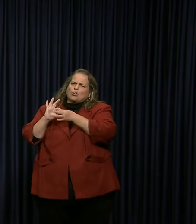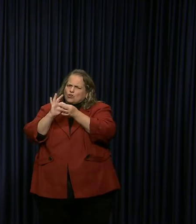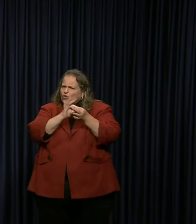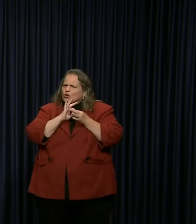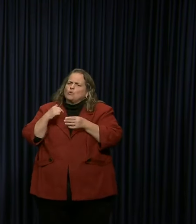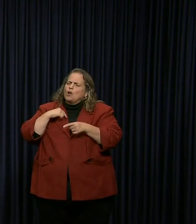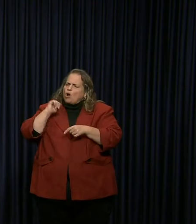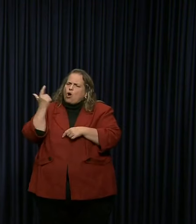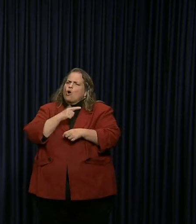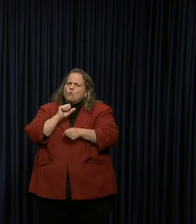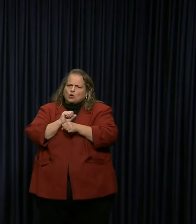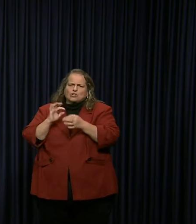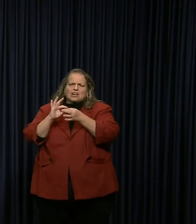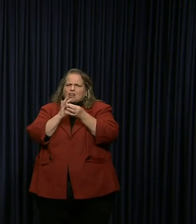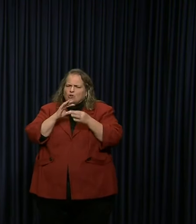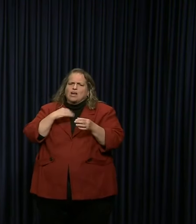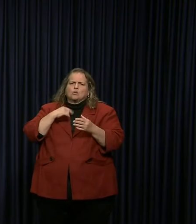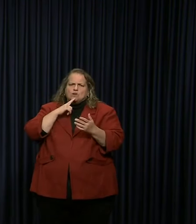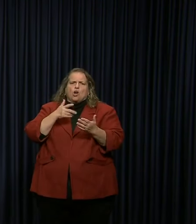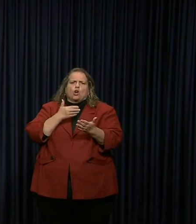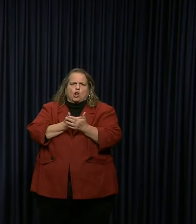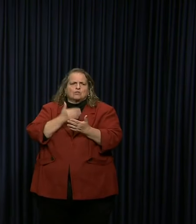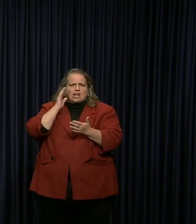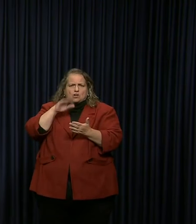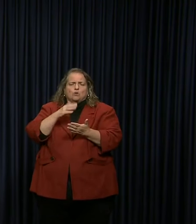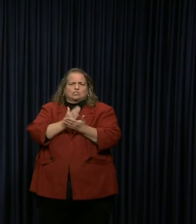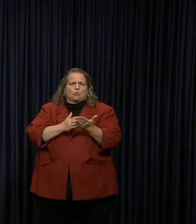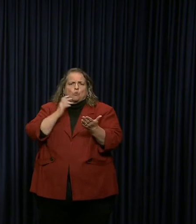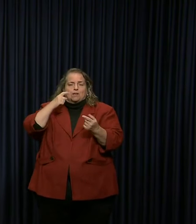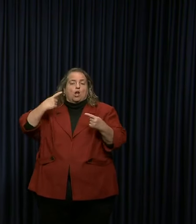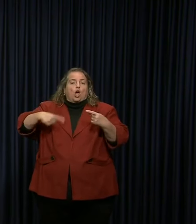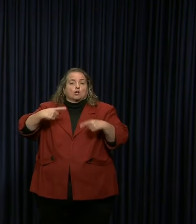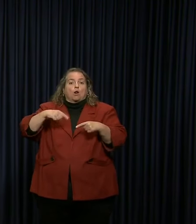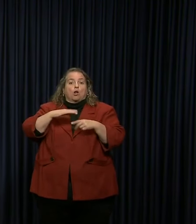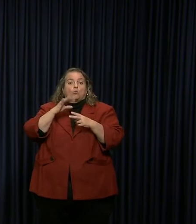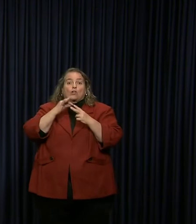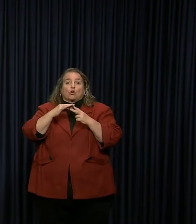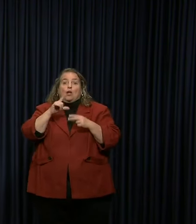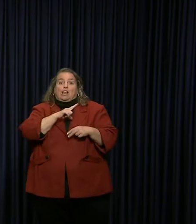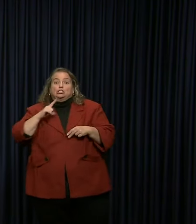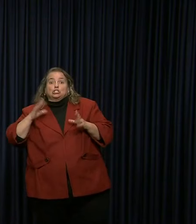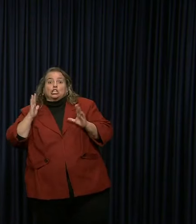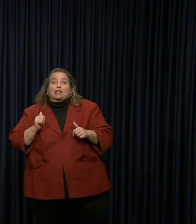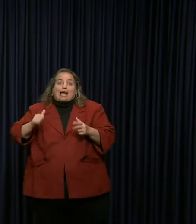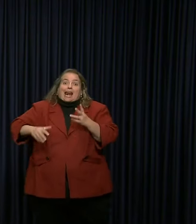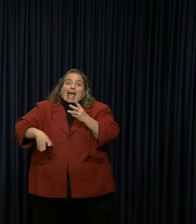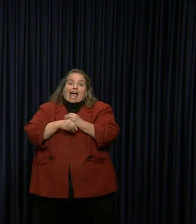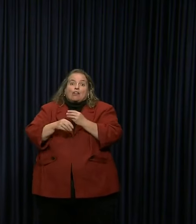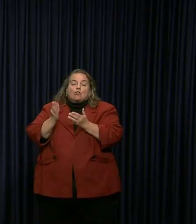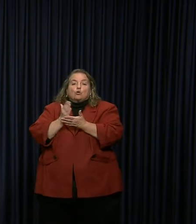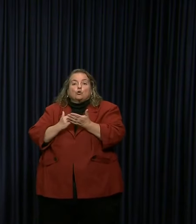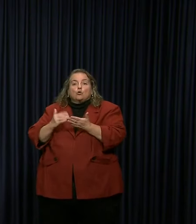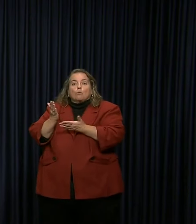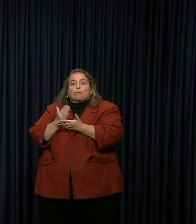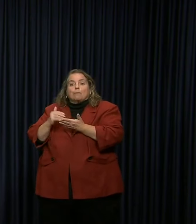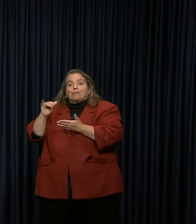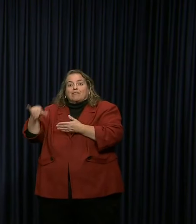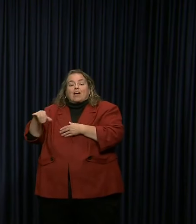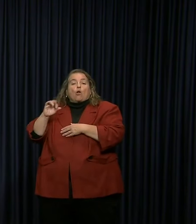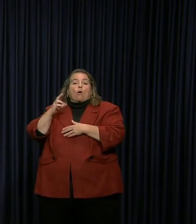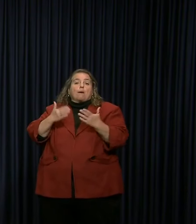close. Now, I know that there's going to be argument on whether or not the legislature should get to add this new piece and whether I'm a